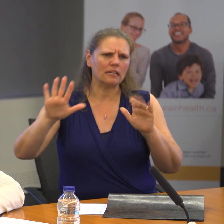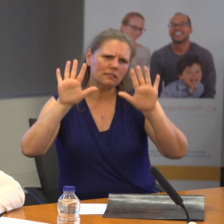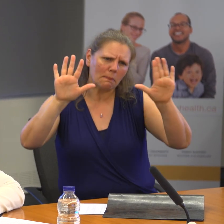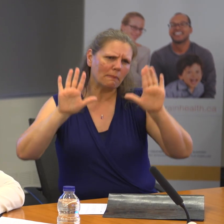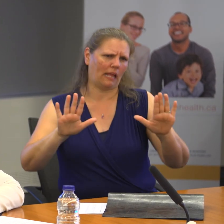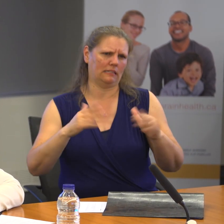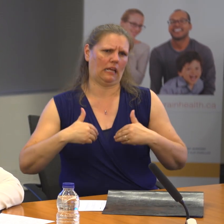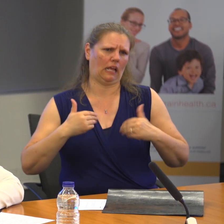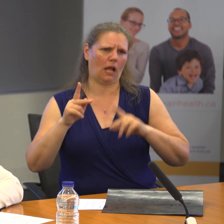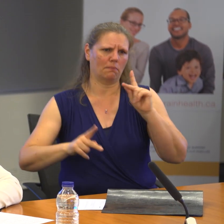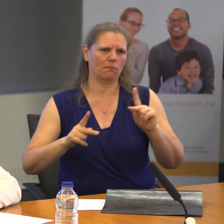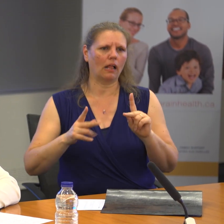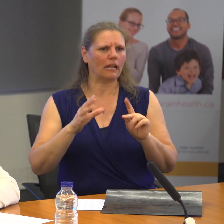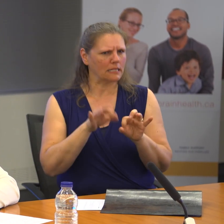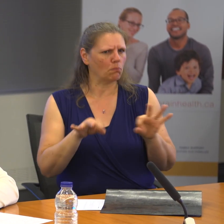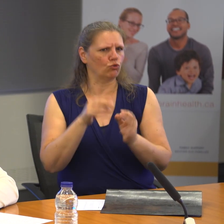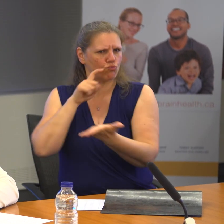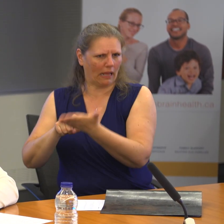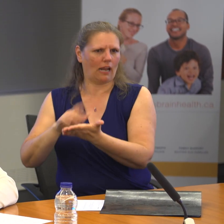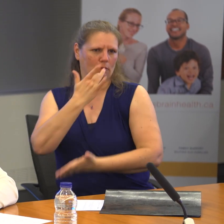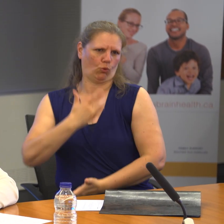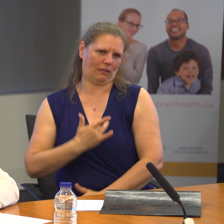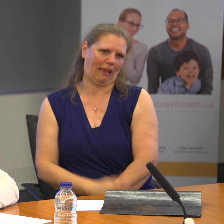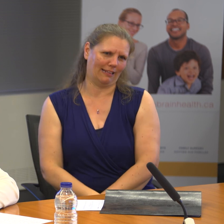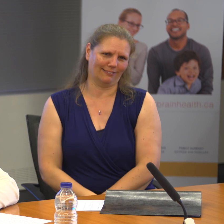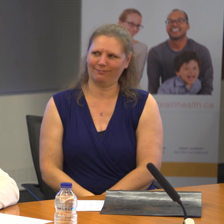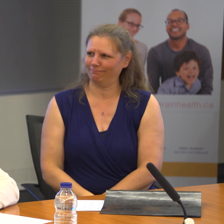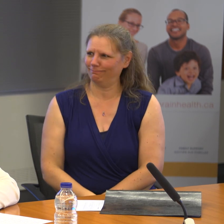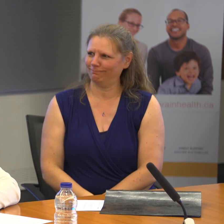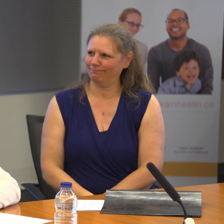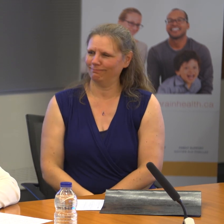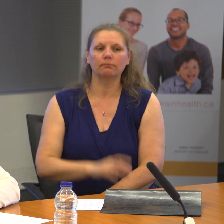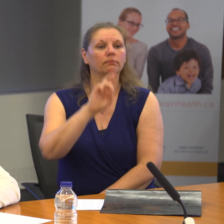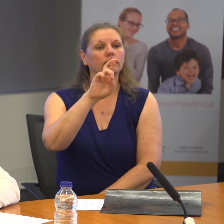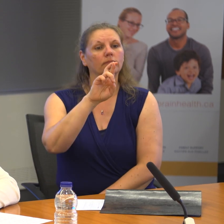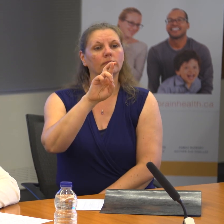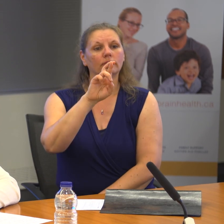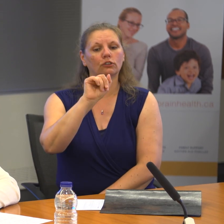we recognize their birthdays. To Rachel,